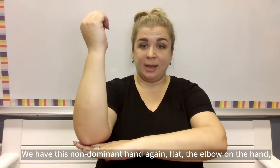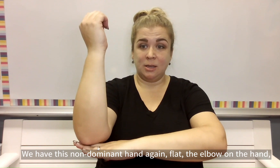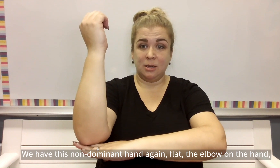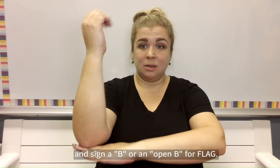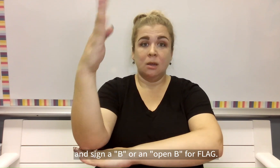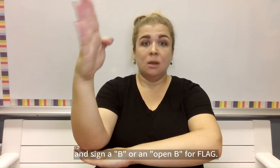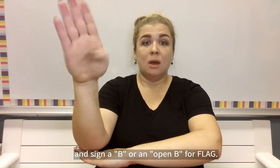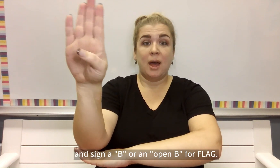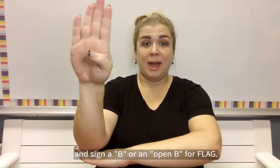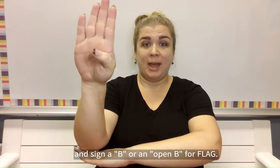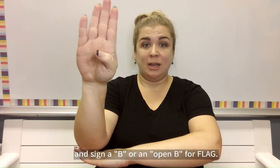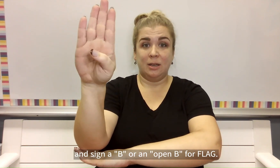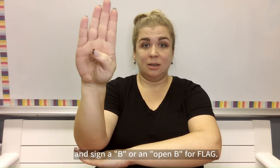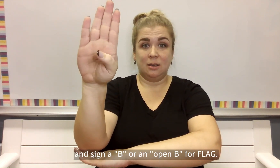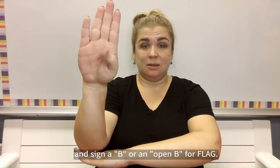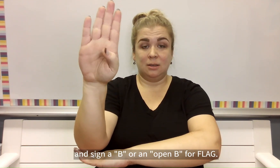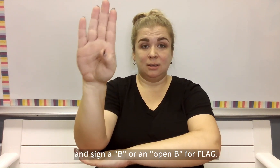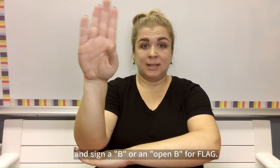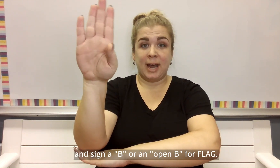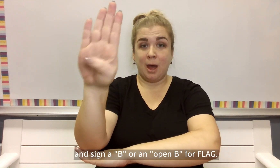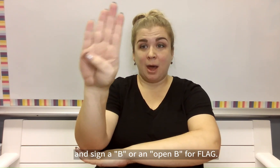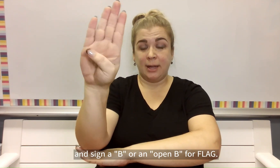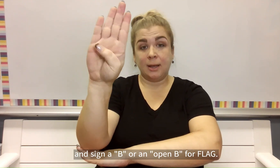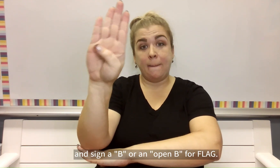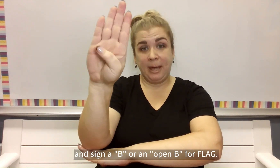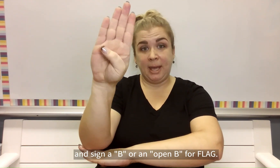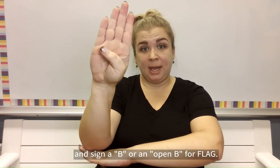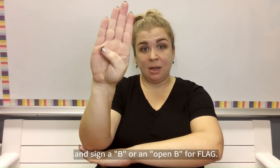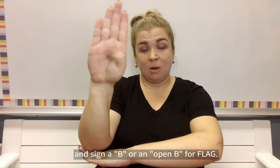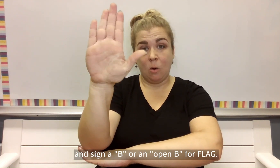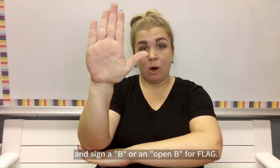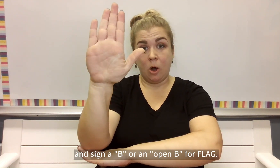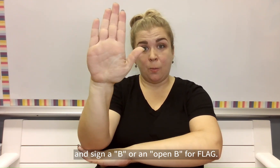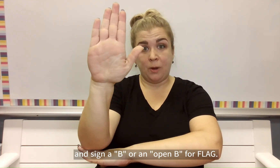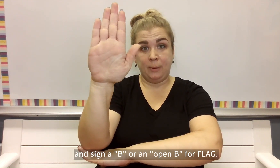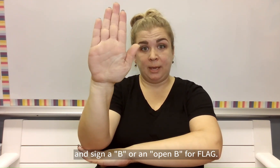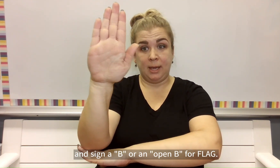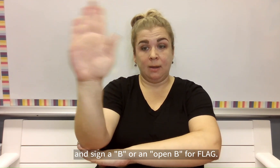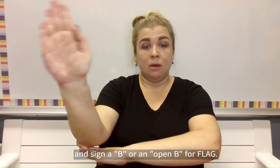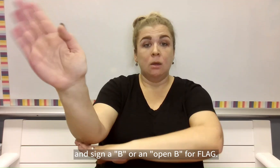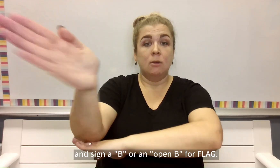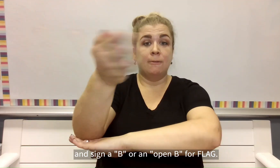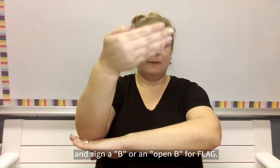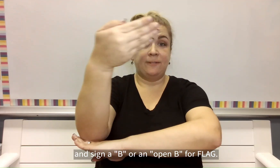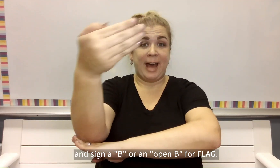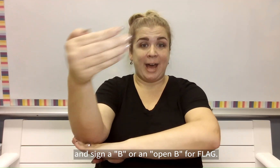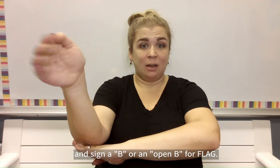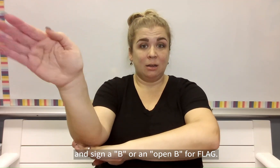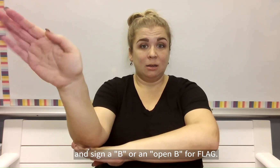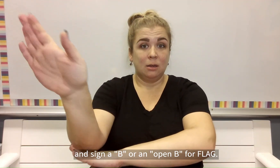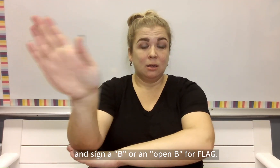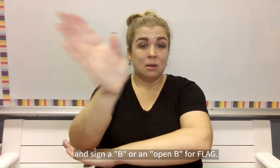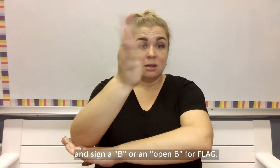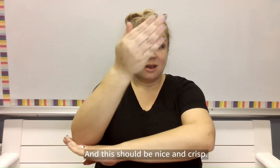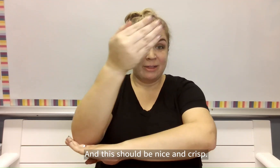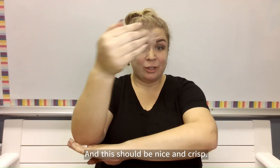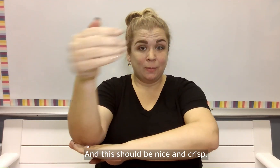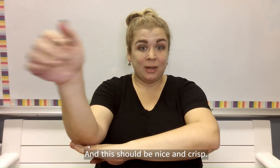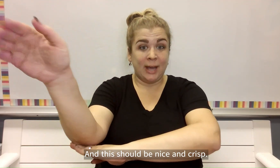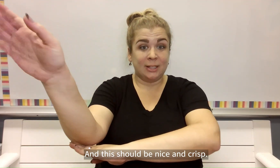hand, and sign a B or an open B for flag. And this should be nice